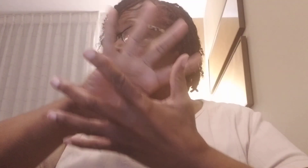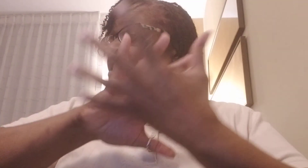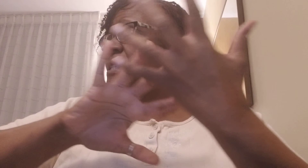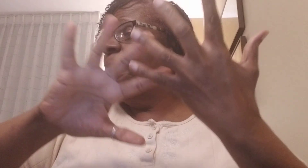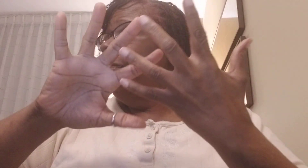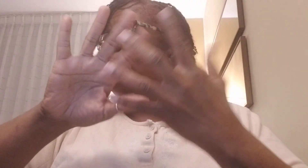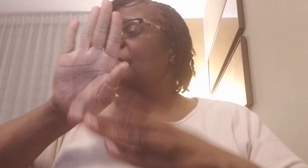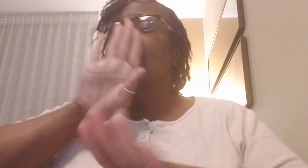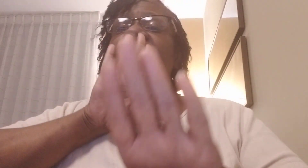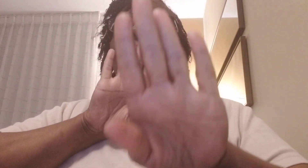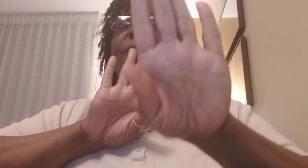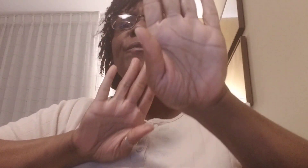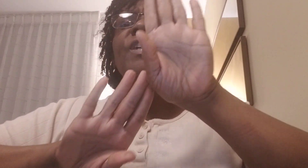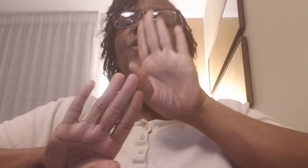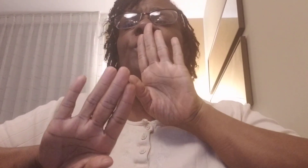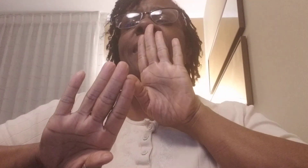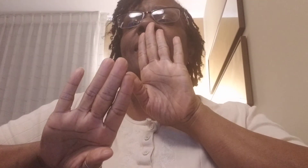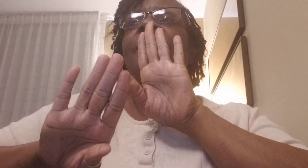confused. Frustrated,